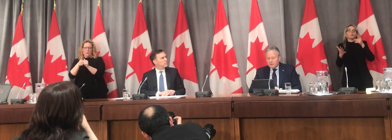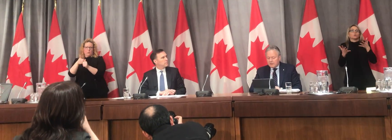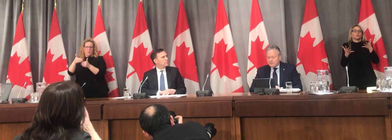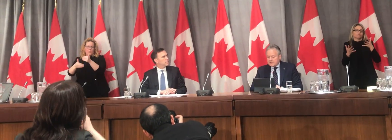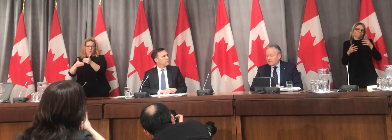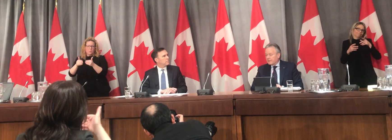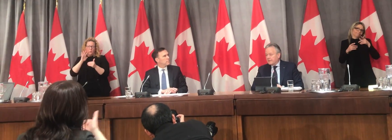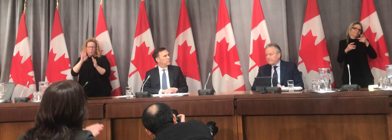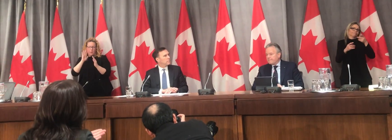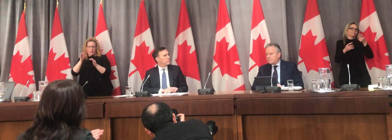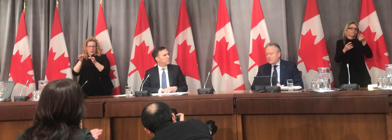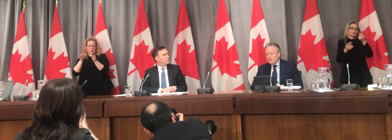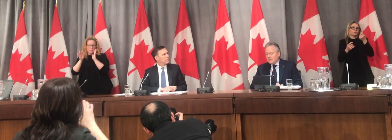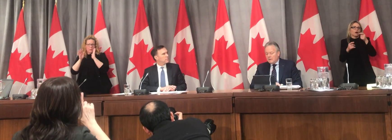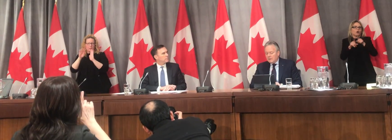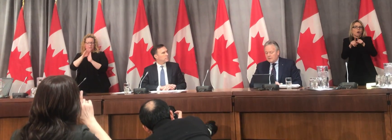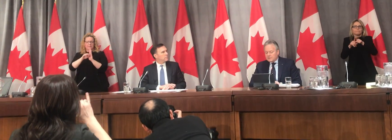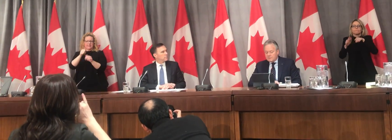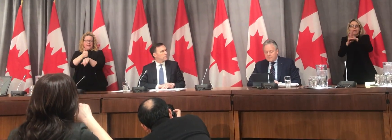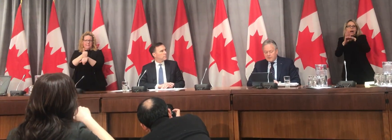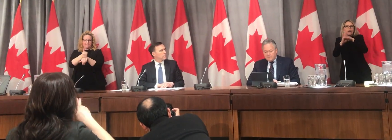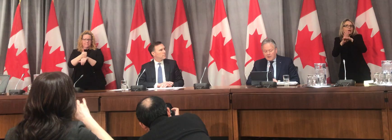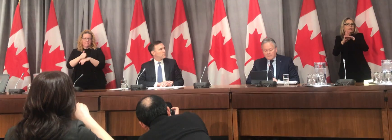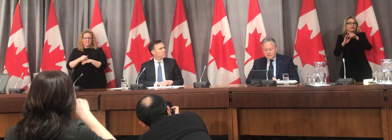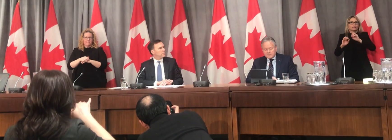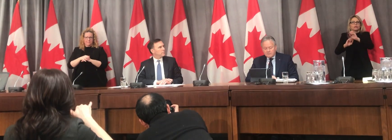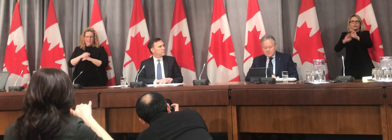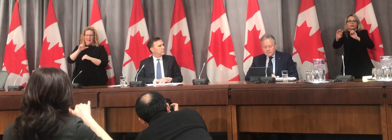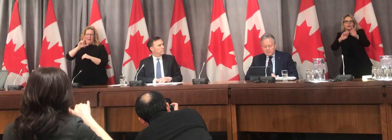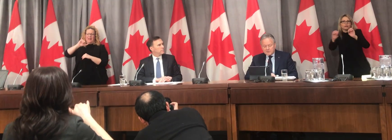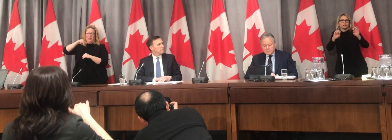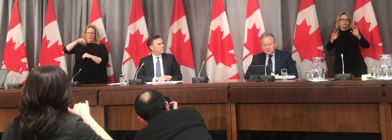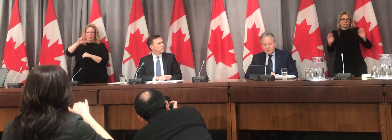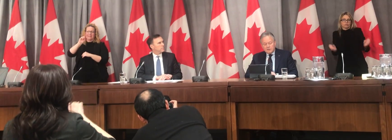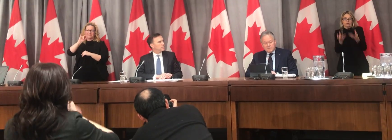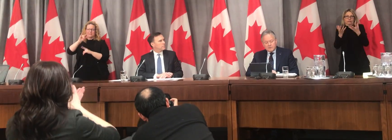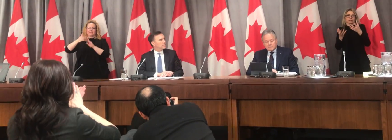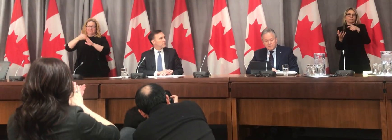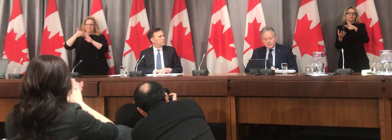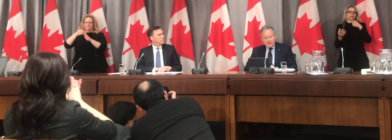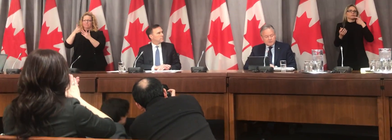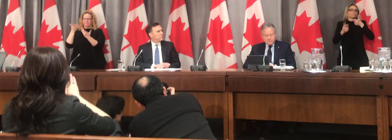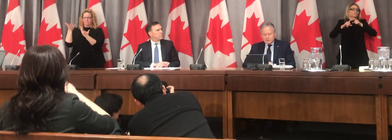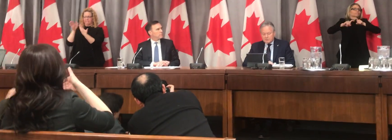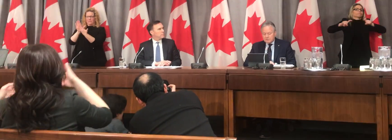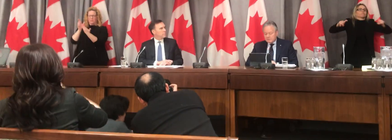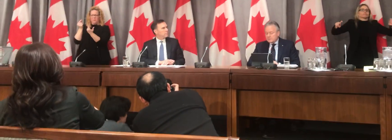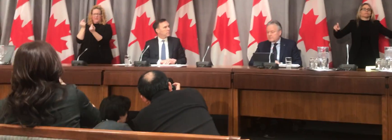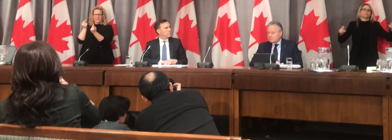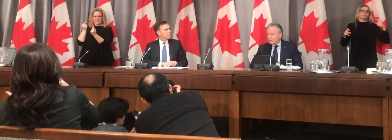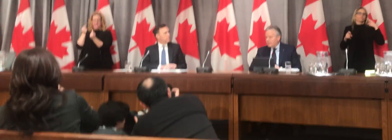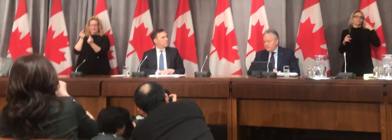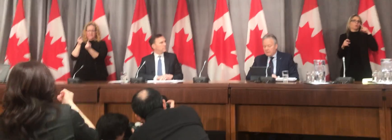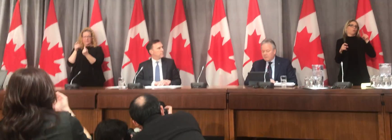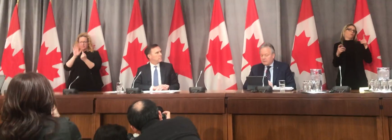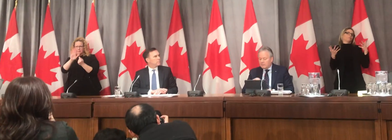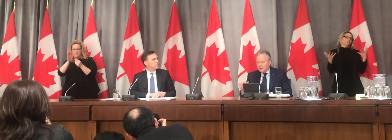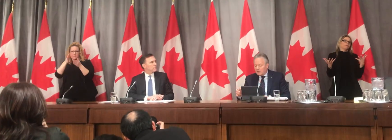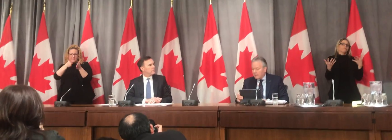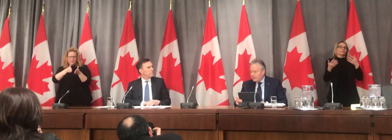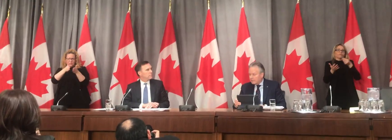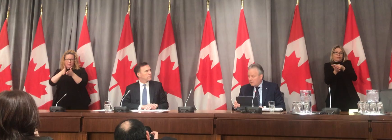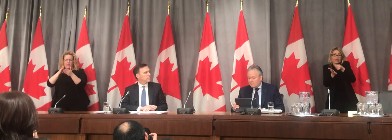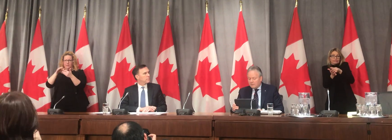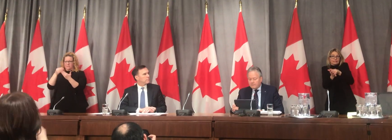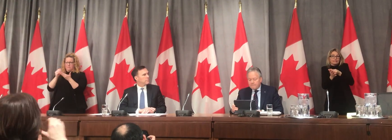term liquidity facility. This new funding mechanism is focused on individual financial institutions rather than on